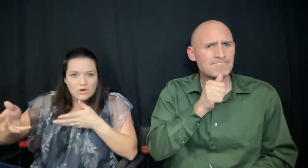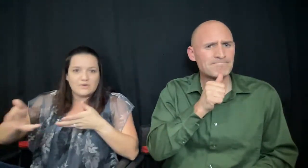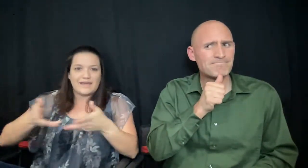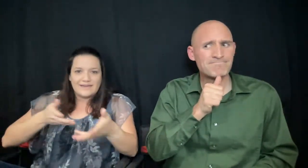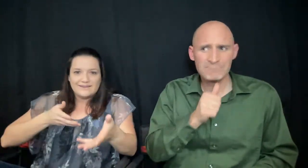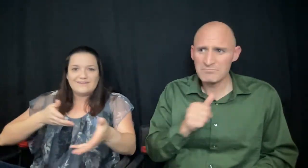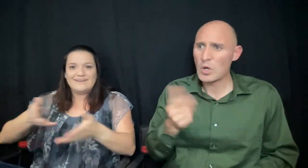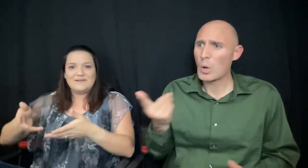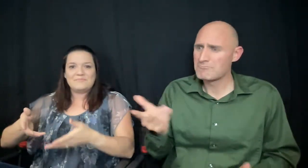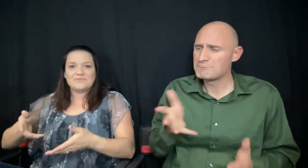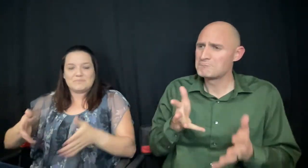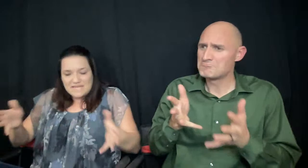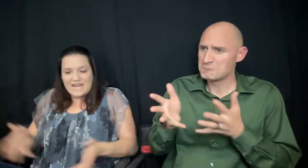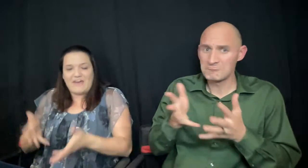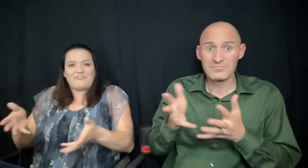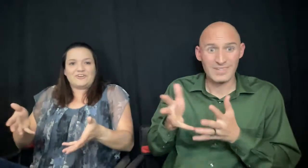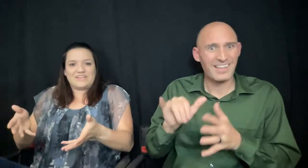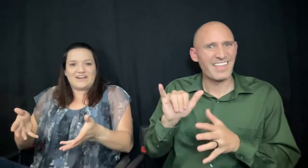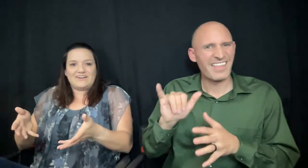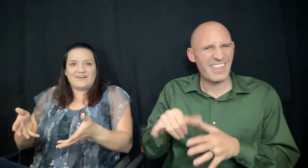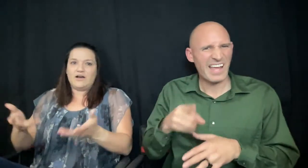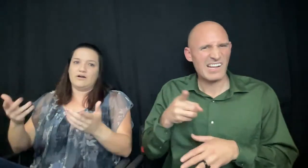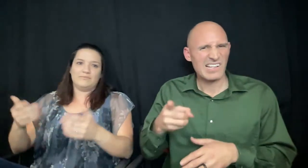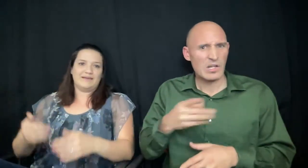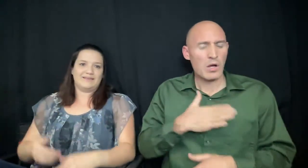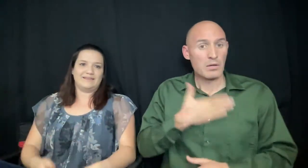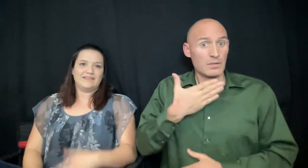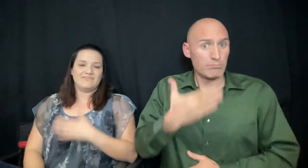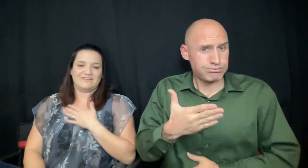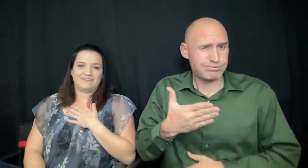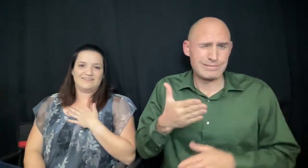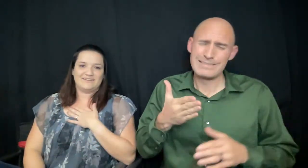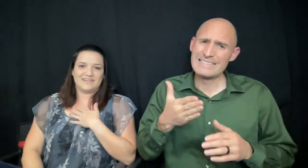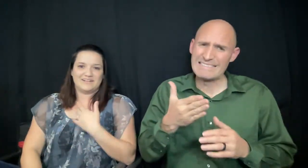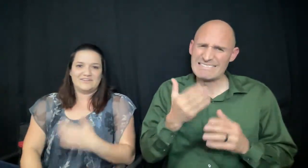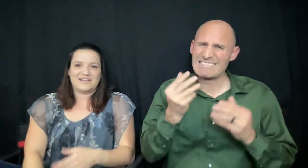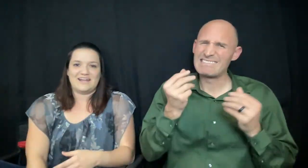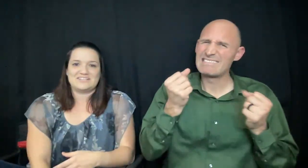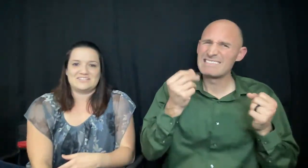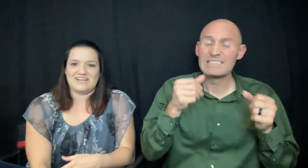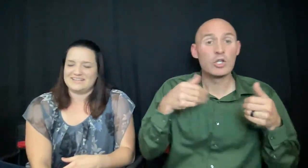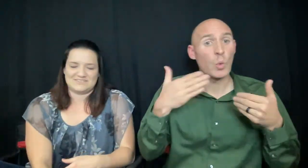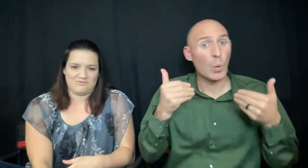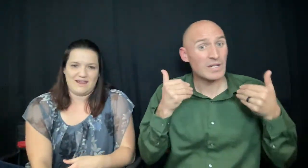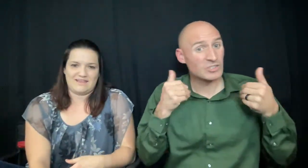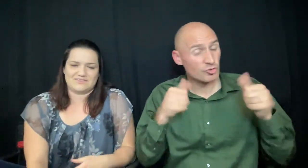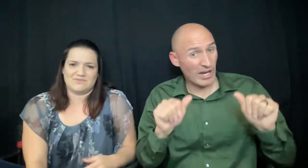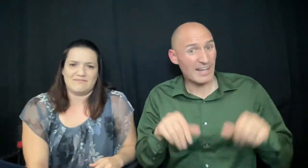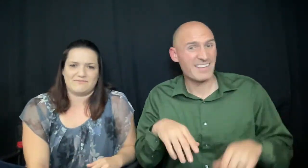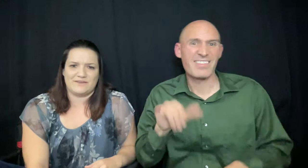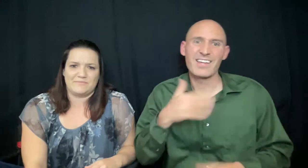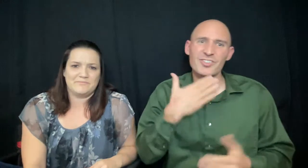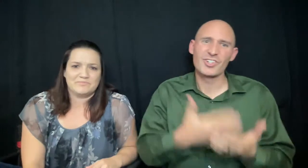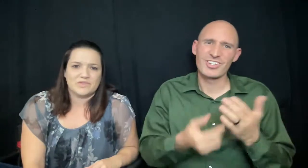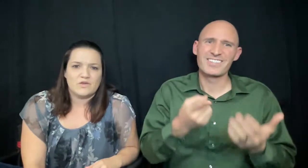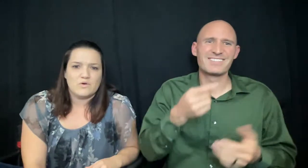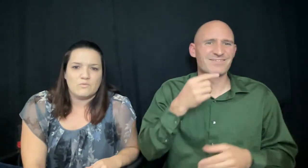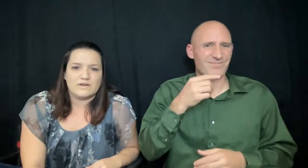okay. But that effort there, oh man, they love it, and it's great. It's great for them. One of